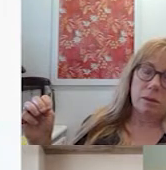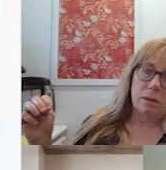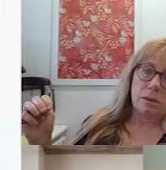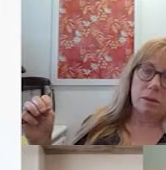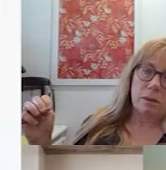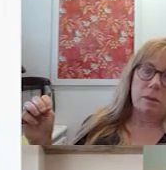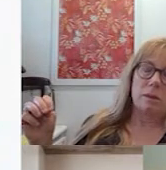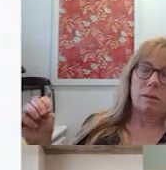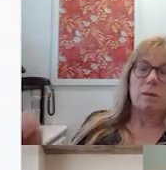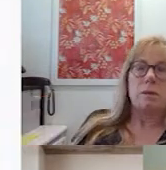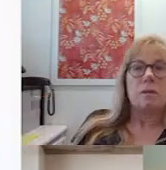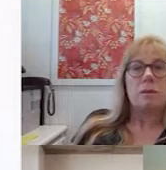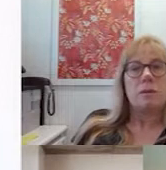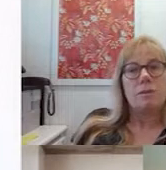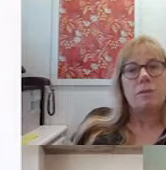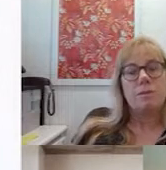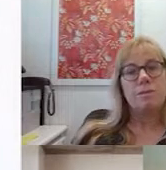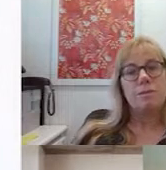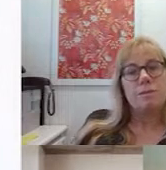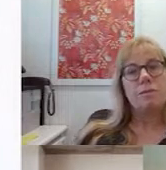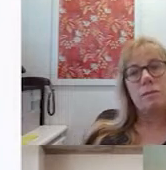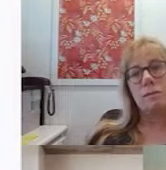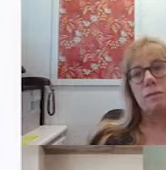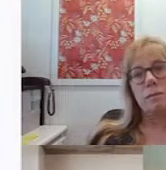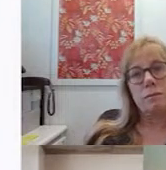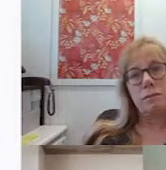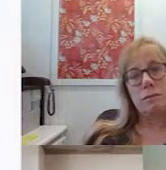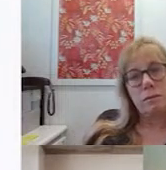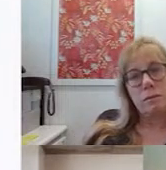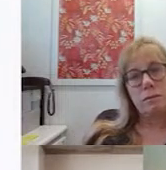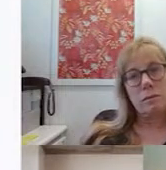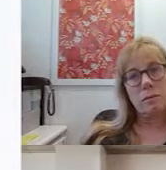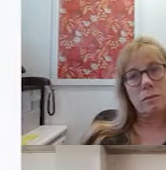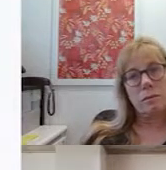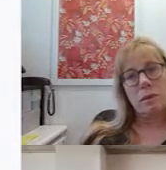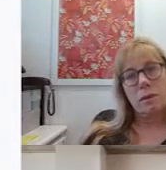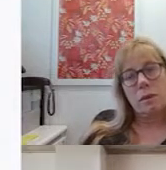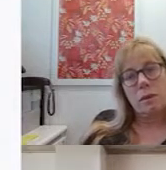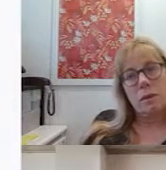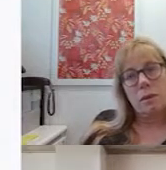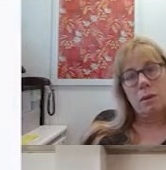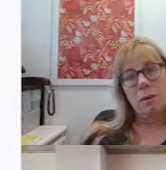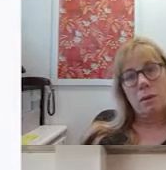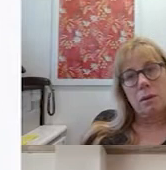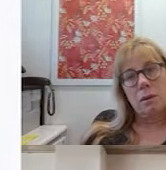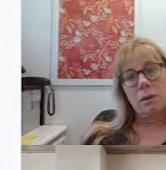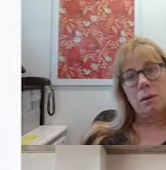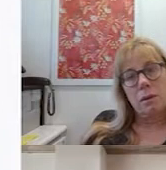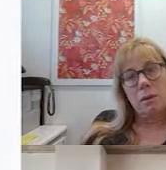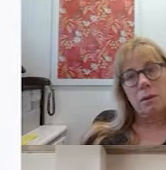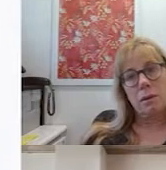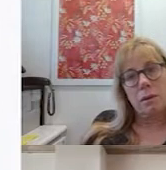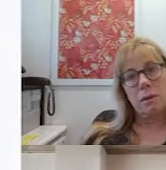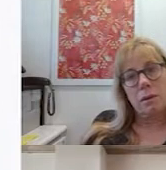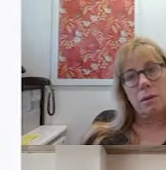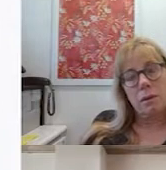accurate, but try not to get too hung up on being perfect when you're playing with kids. We don't need to sign constantly, but we